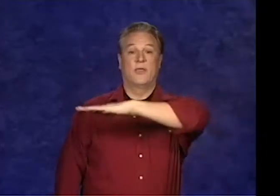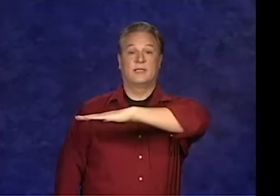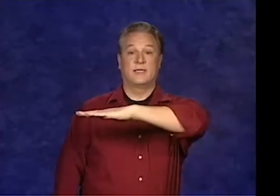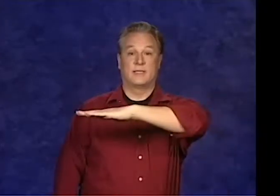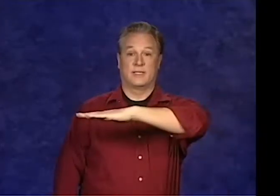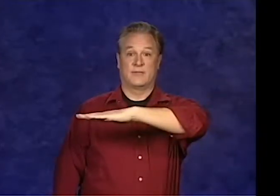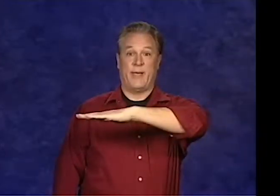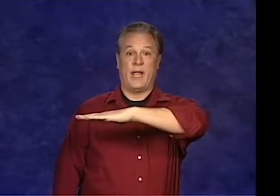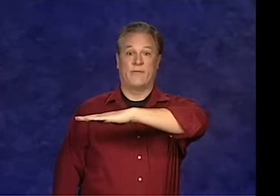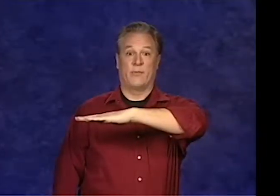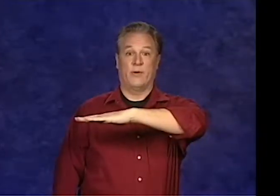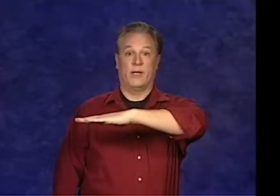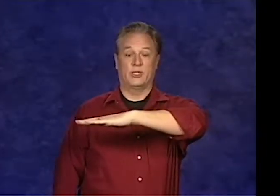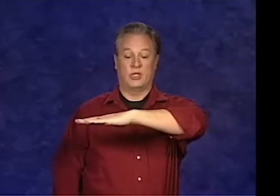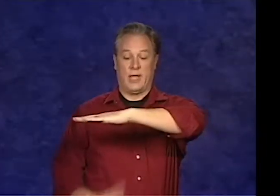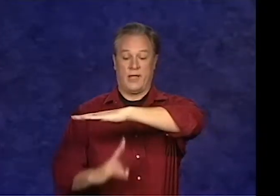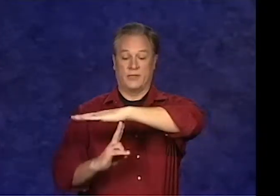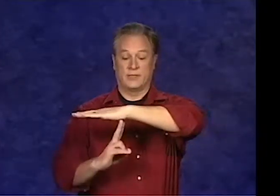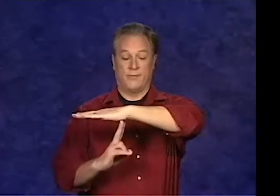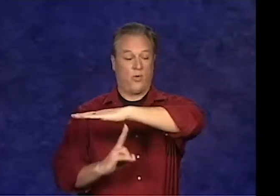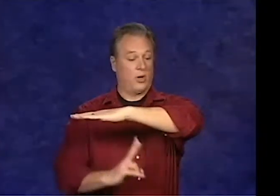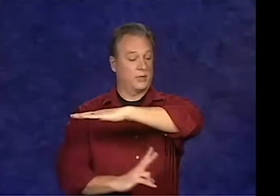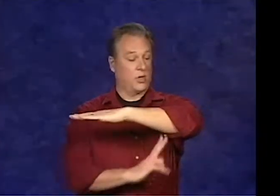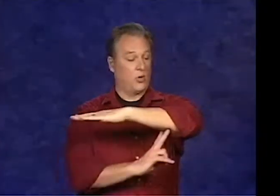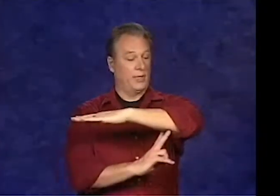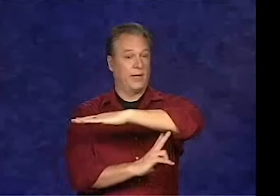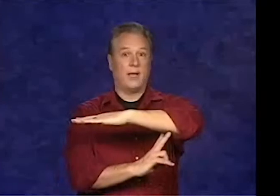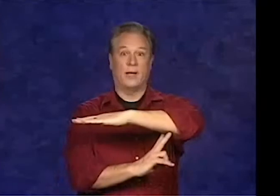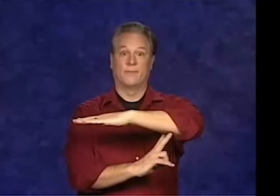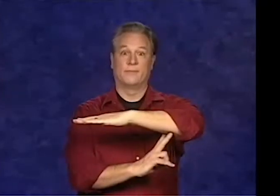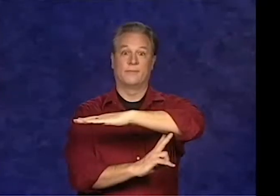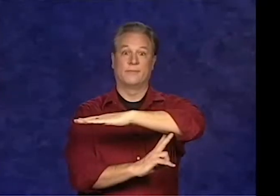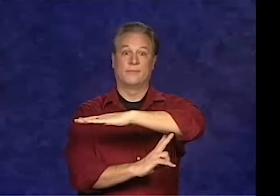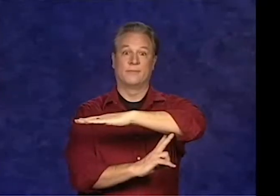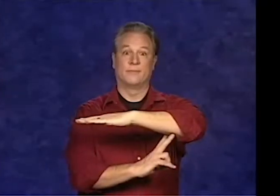This is the span of a bridge and the supports holding it up.